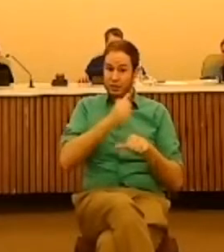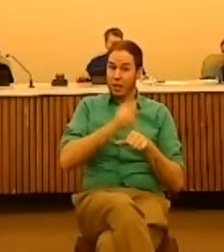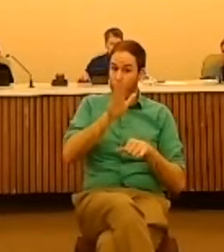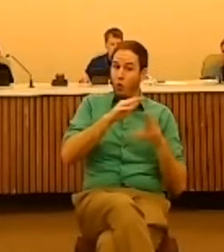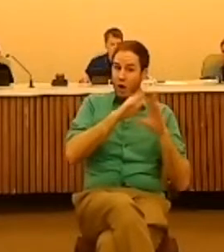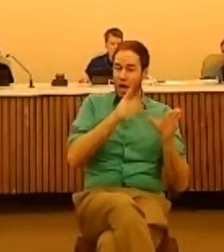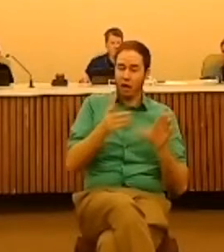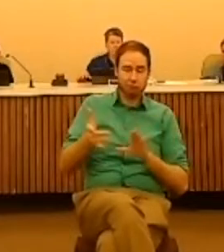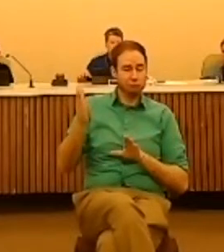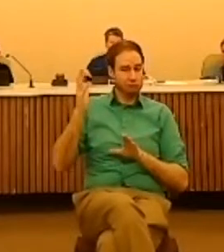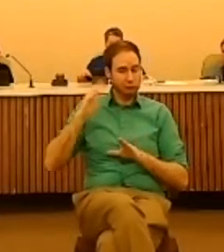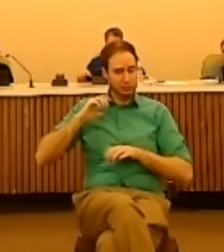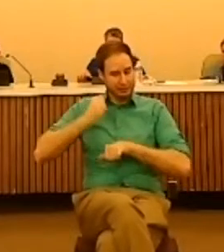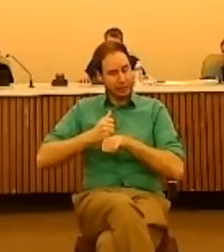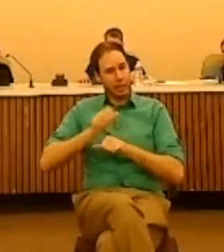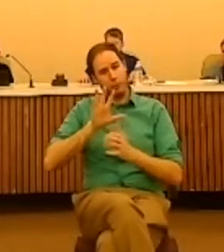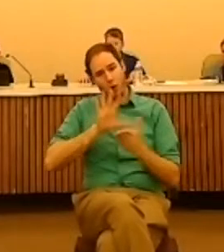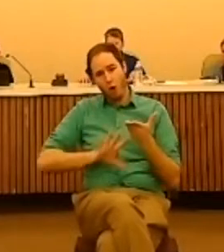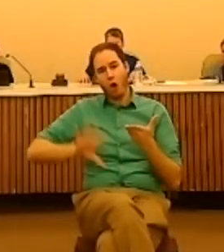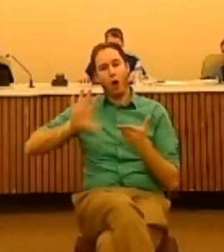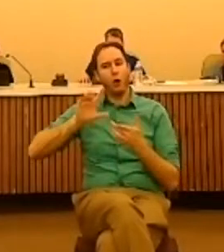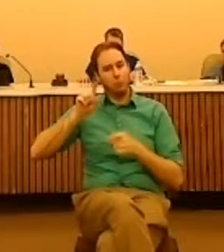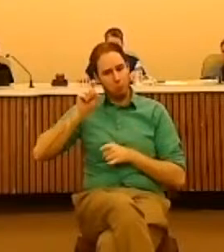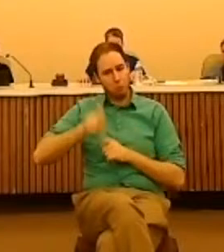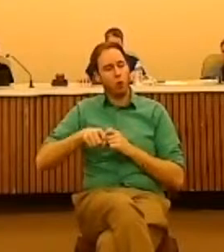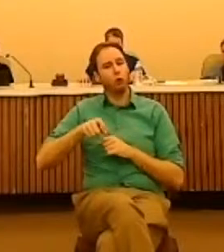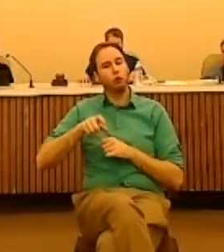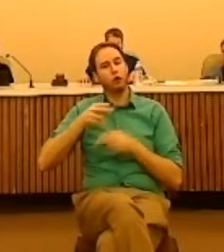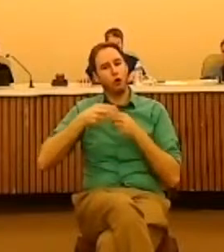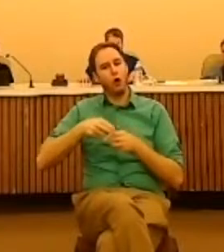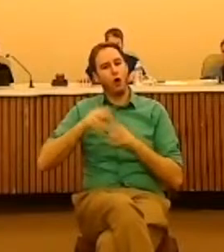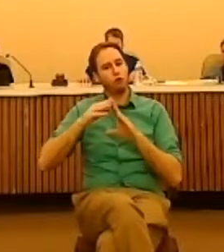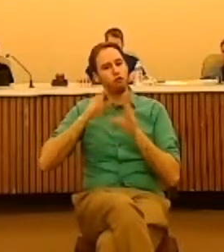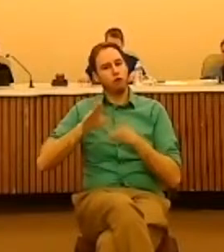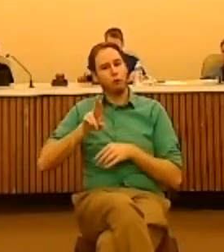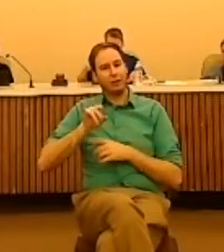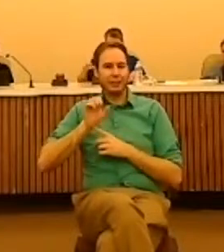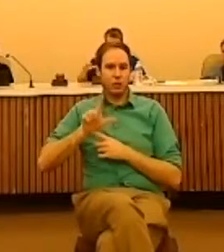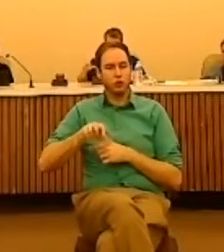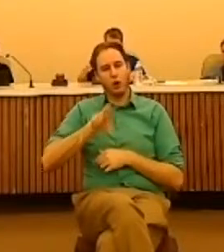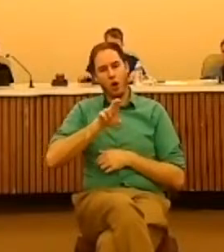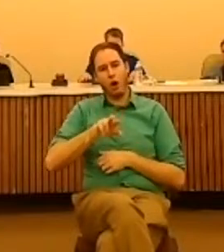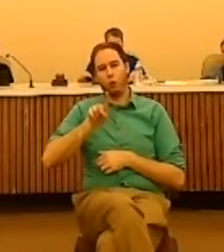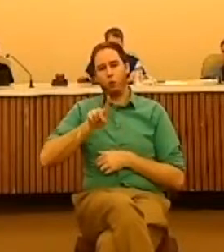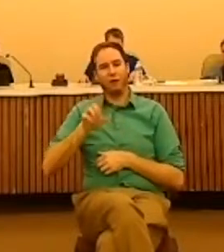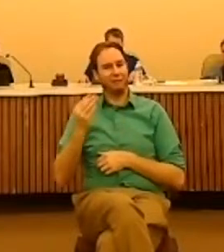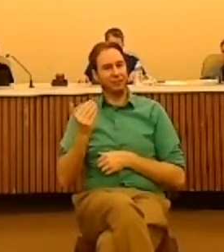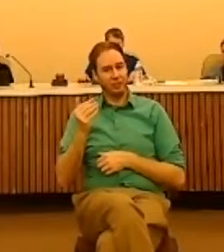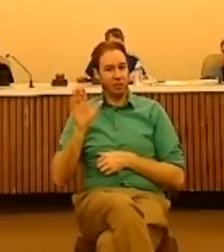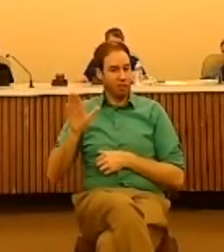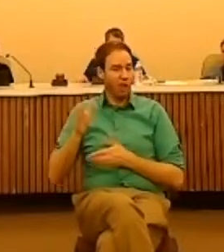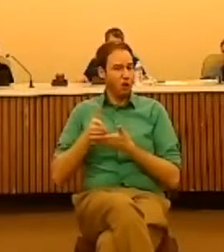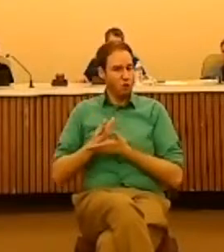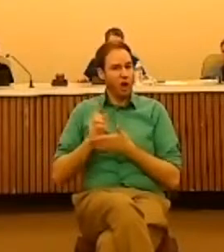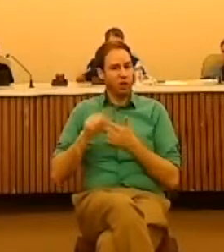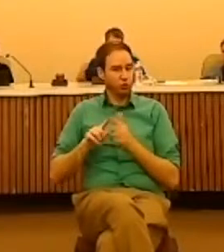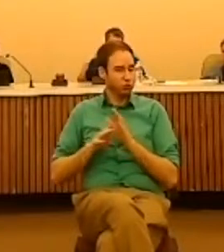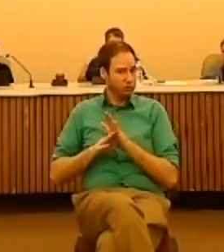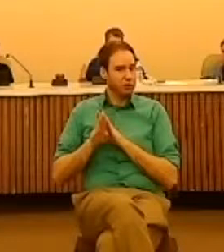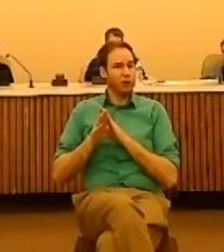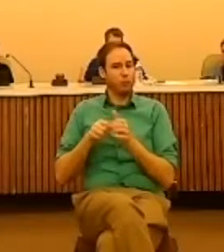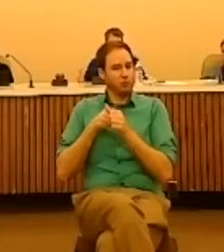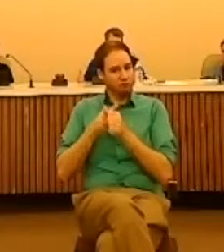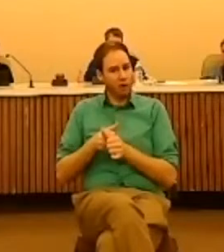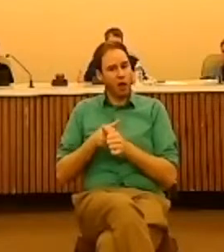this was zoned residential R115, okay? they have a right to develop it within